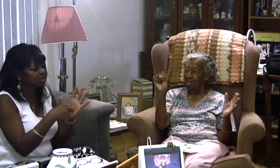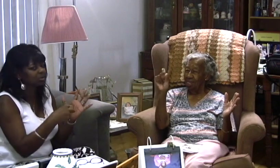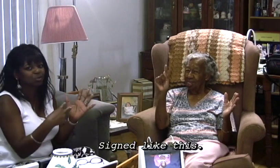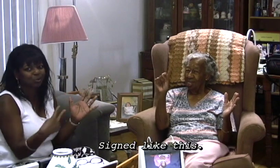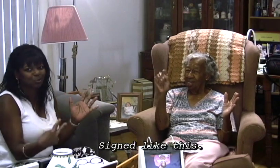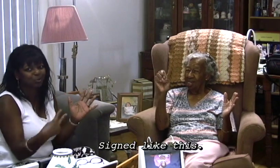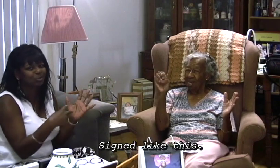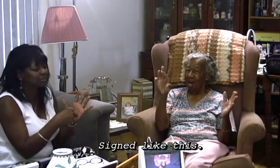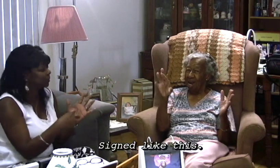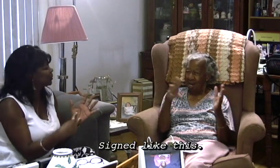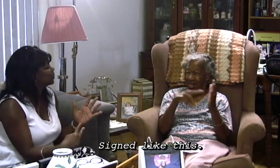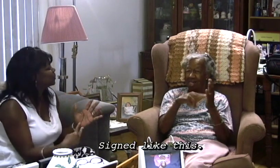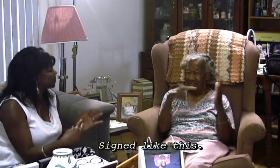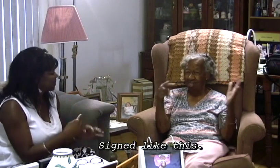this. Mm-hmm. Mm-hmm.